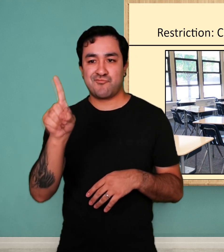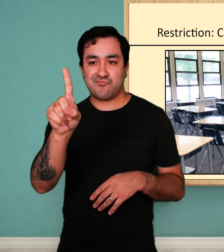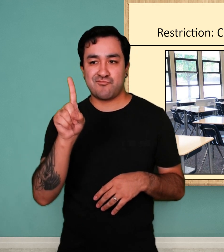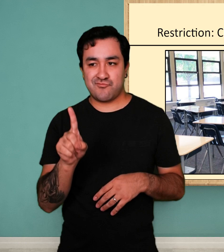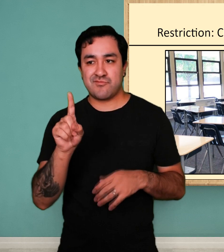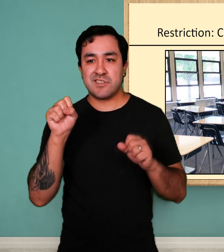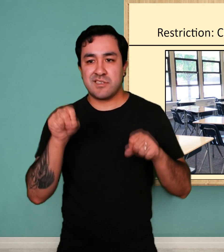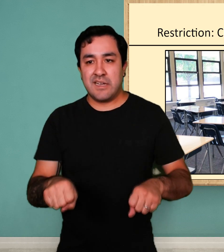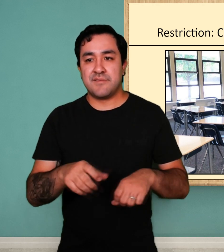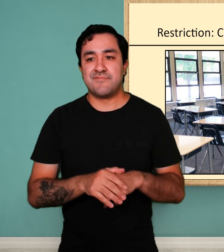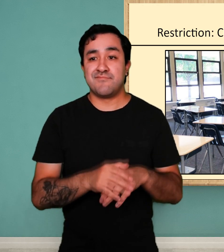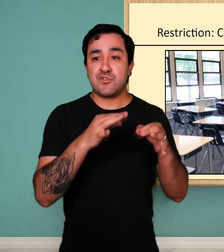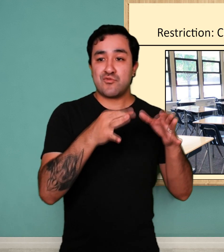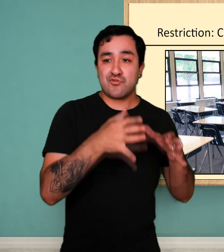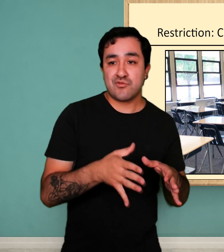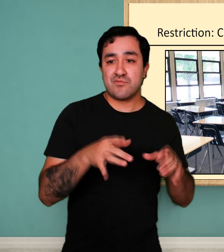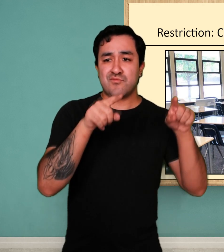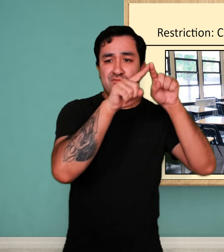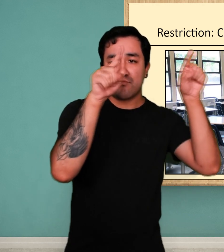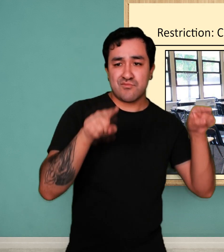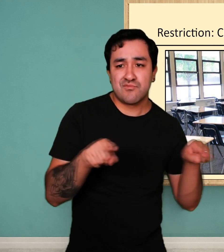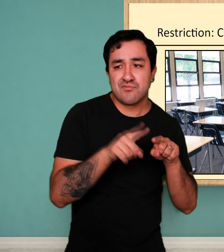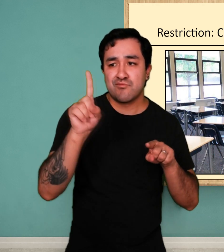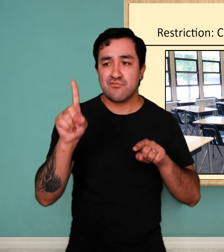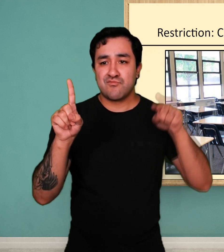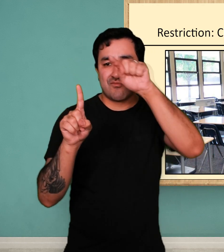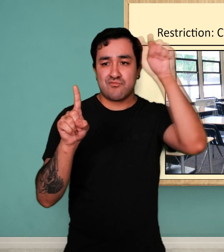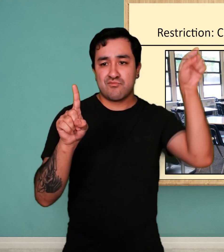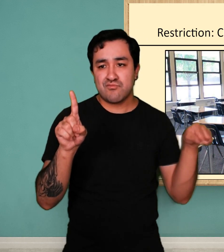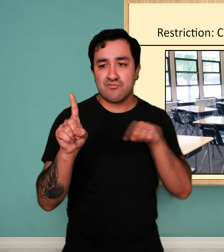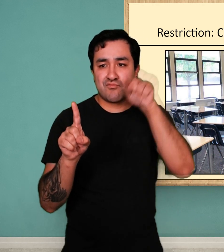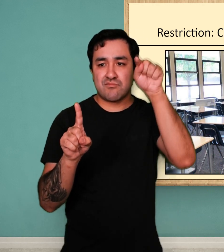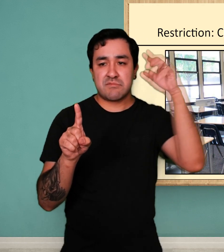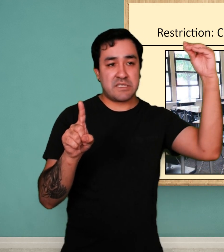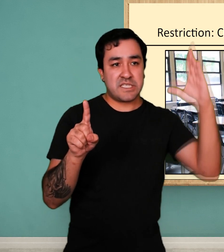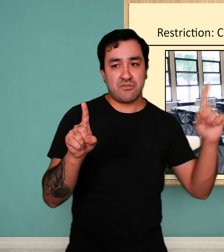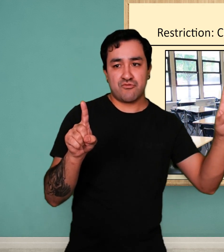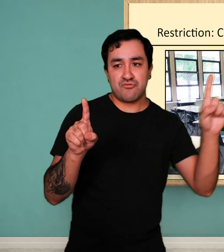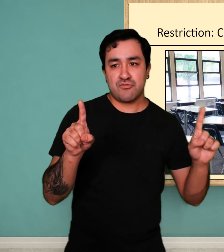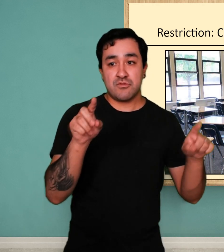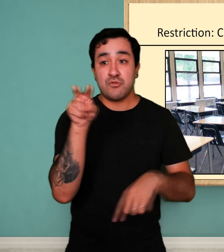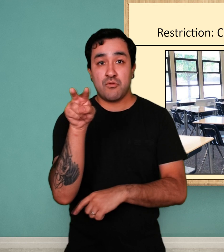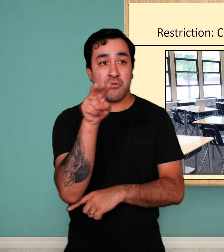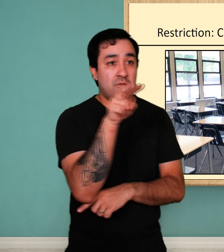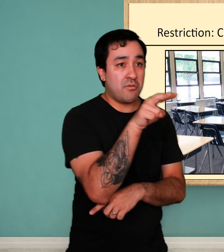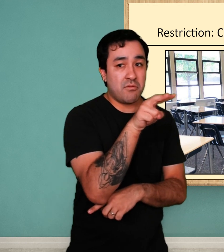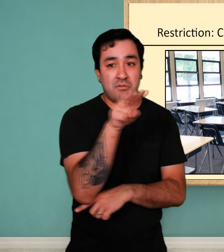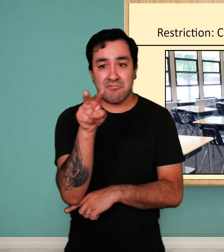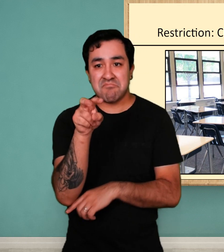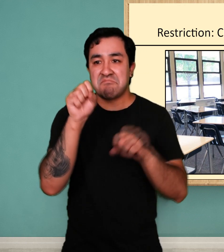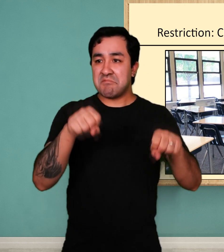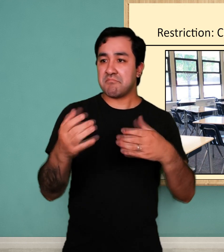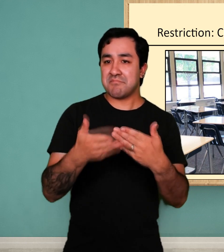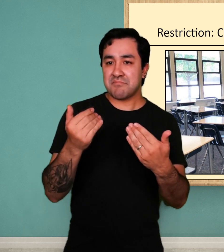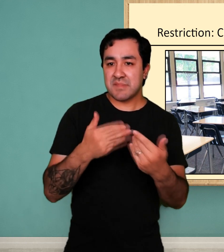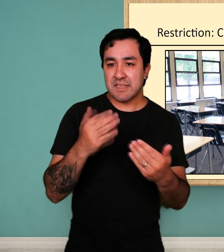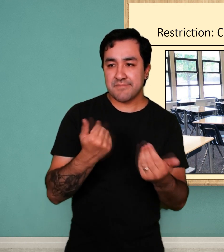the interpreter could stand in the front near the teacher and the board, which is another positive. The major negative, mainstream or